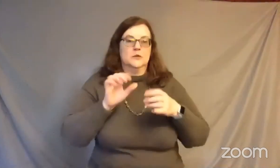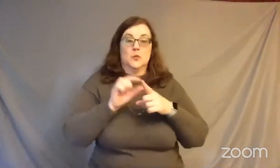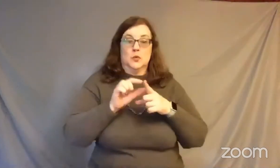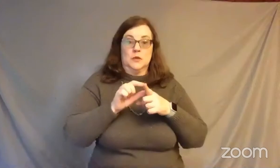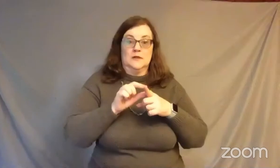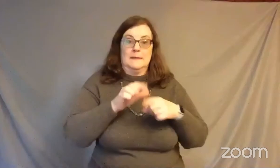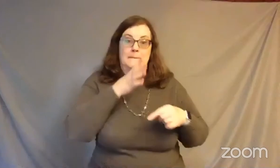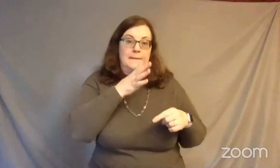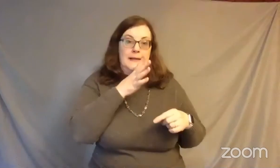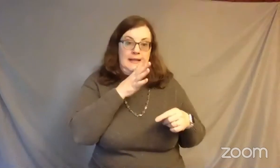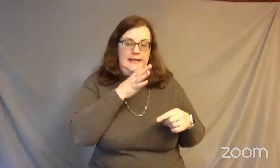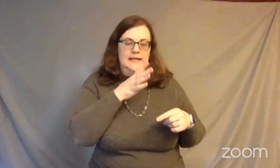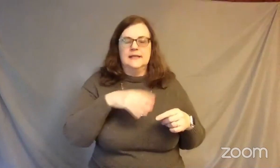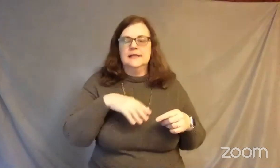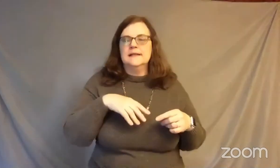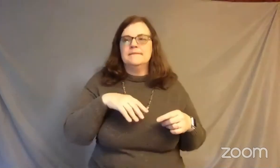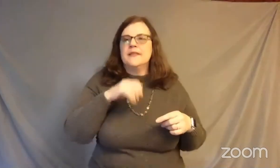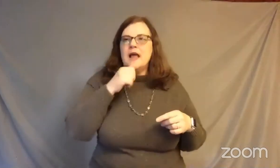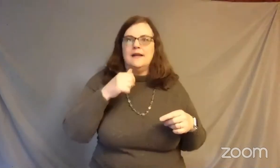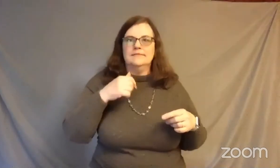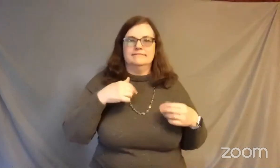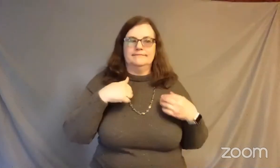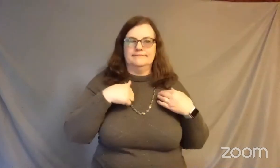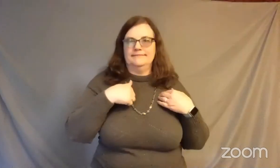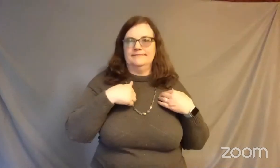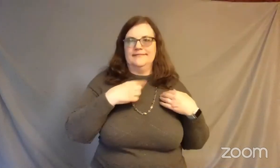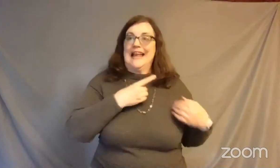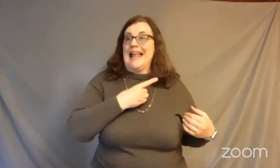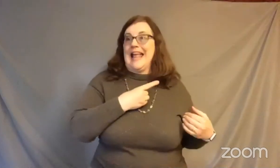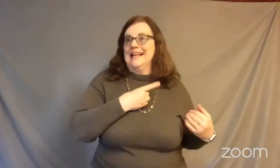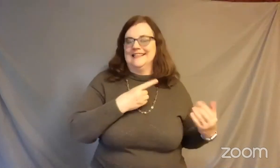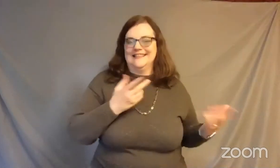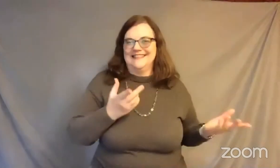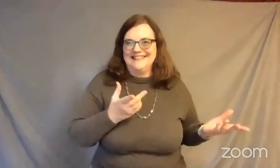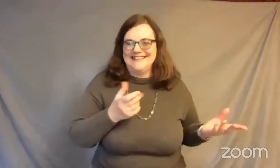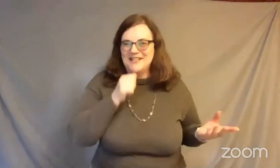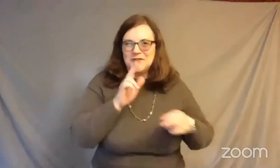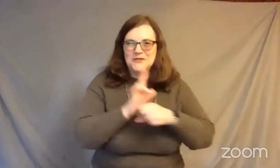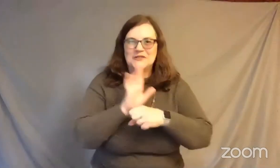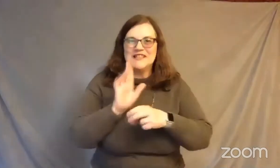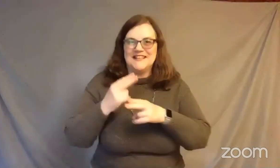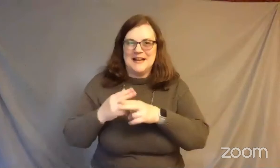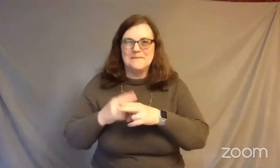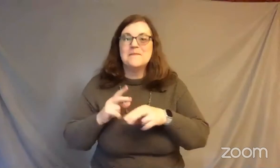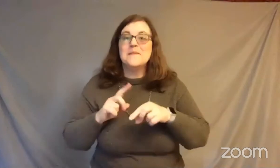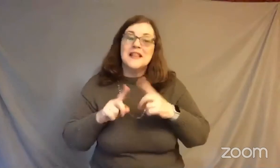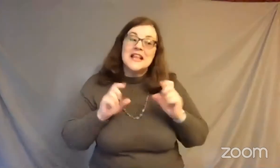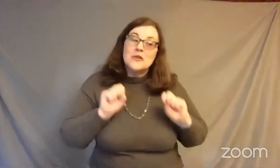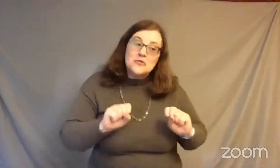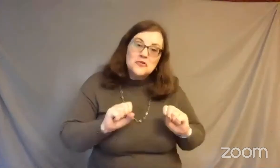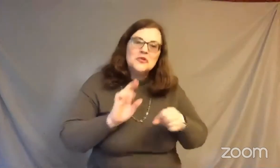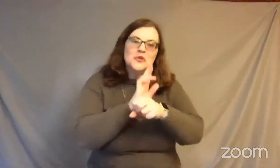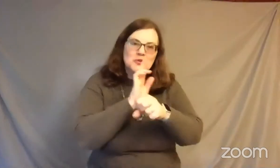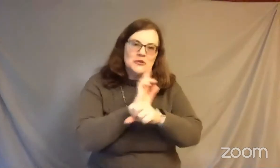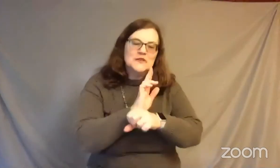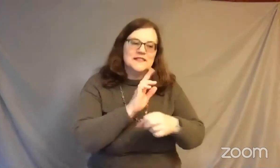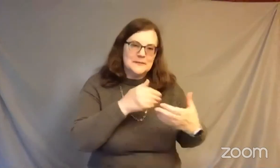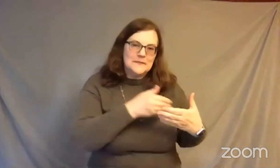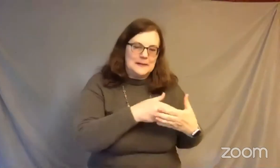Parents will also do it as well, where the mother will say, no, mama's doing that now. But they won't use their name. They